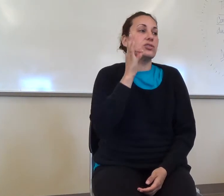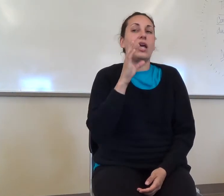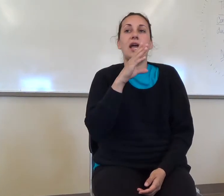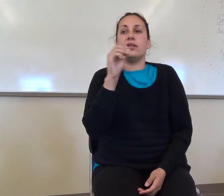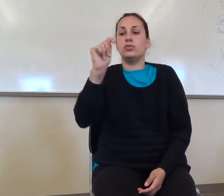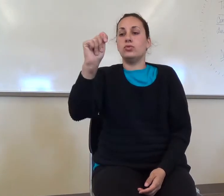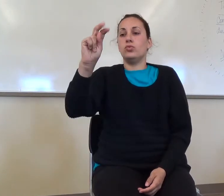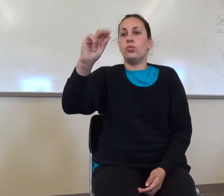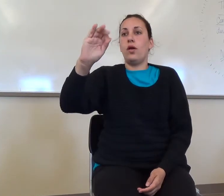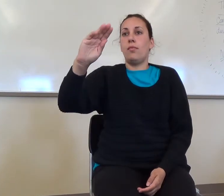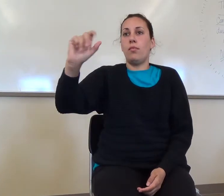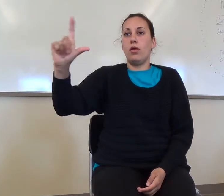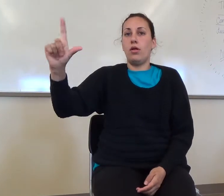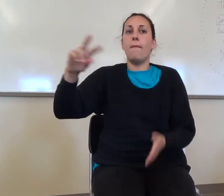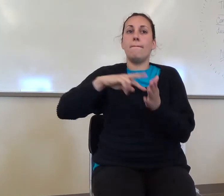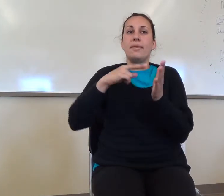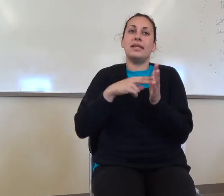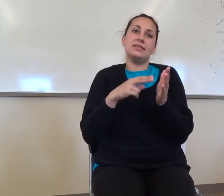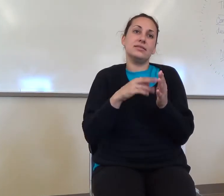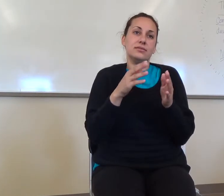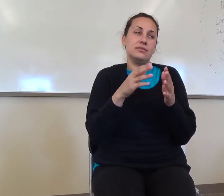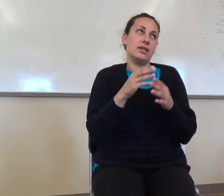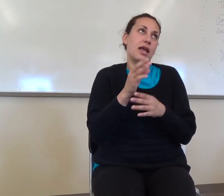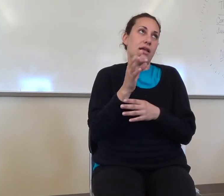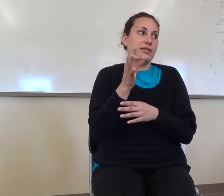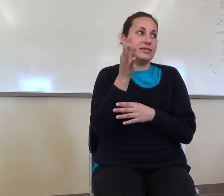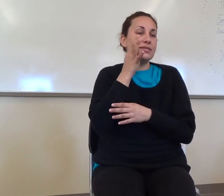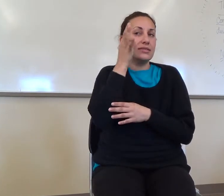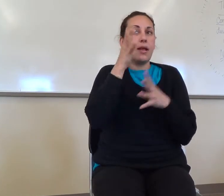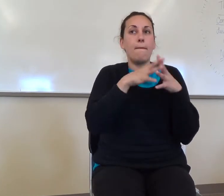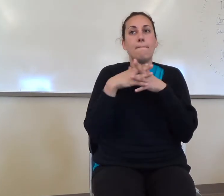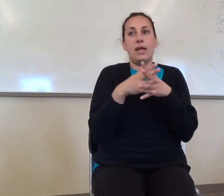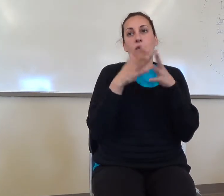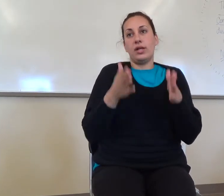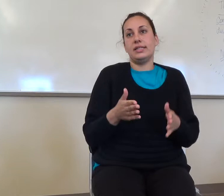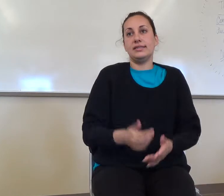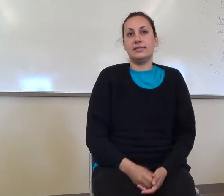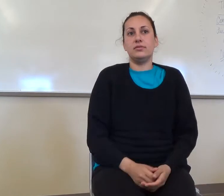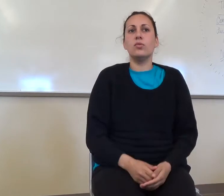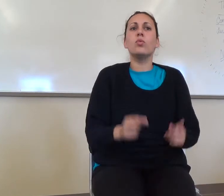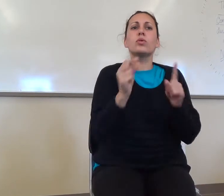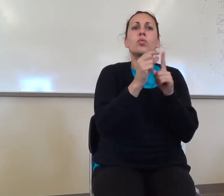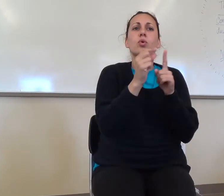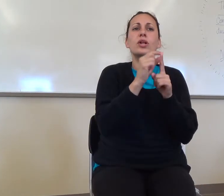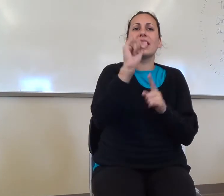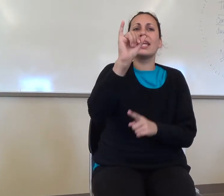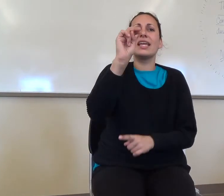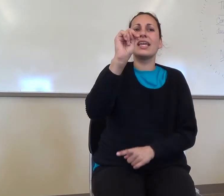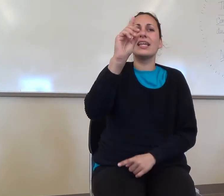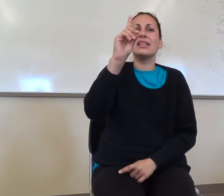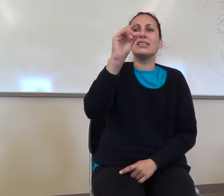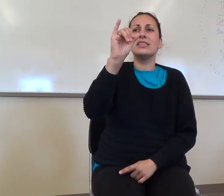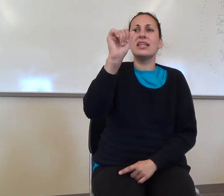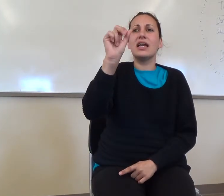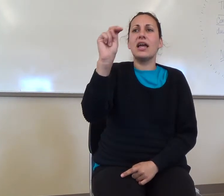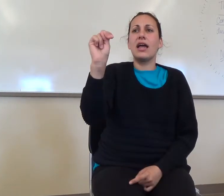to Native Americans. What about the word Indian? Is that a reference to